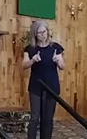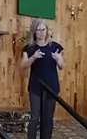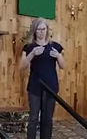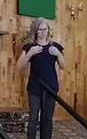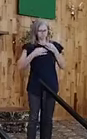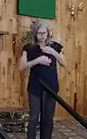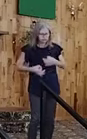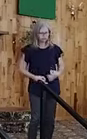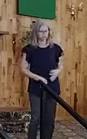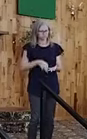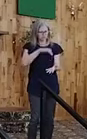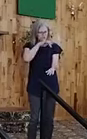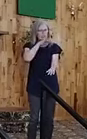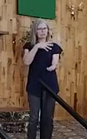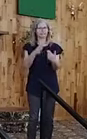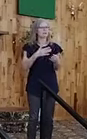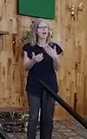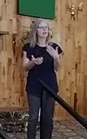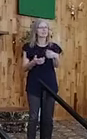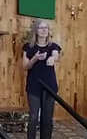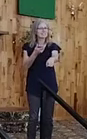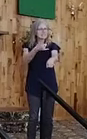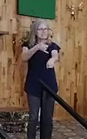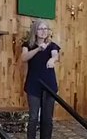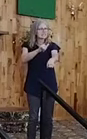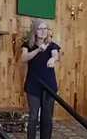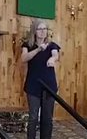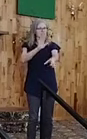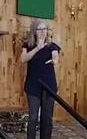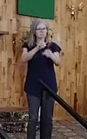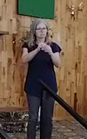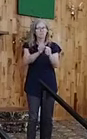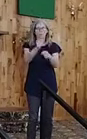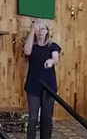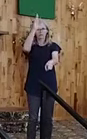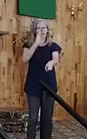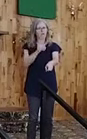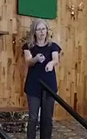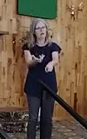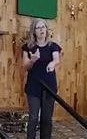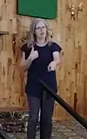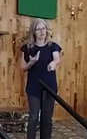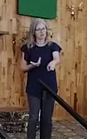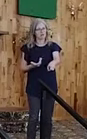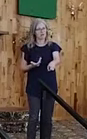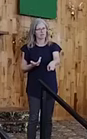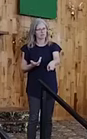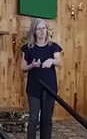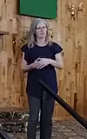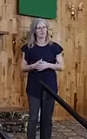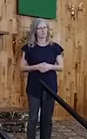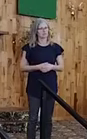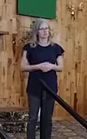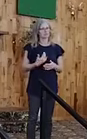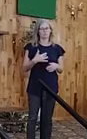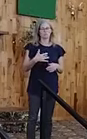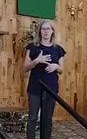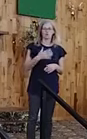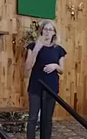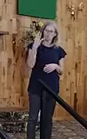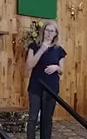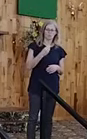who just looked filthy and repugnant and horrible, was the beauty